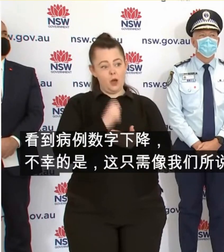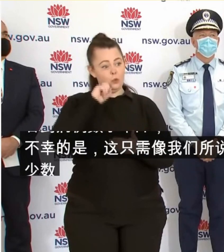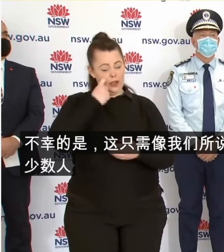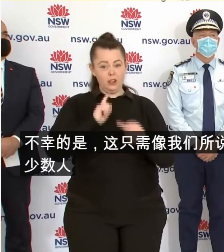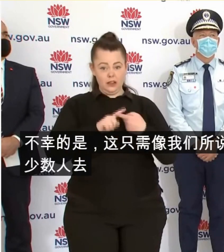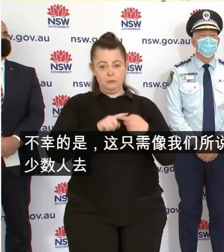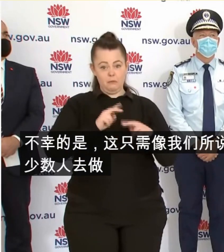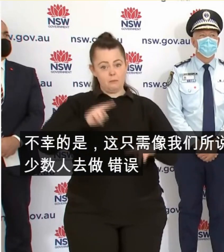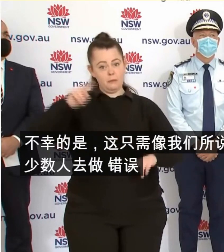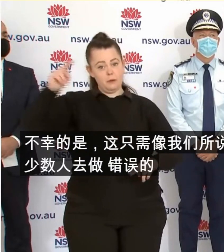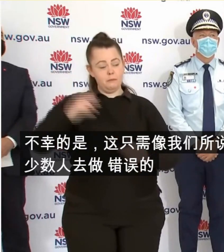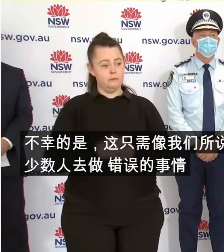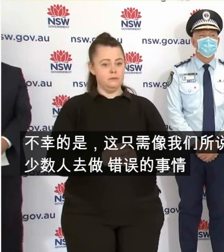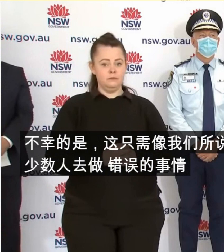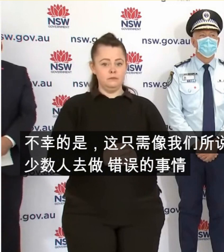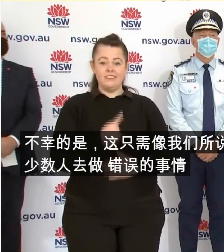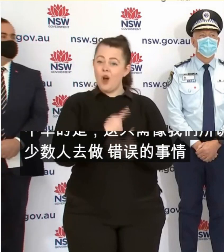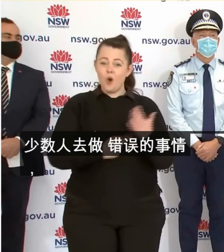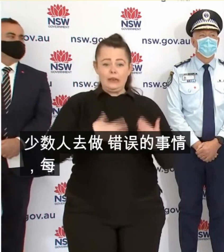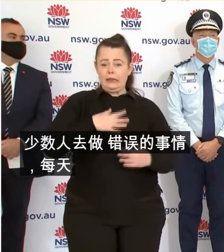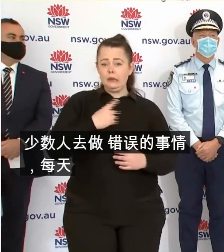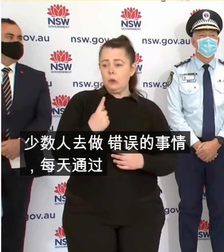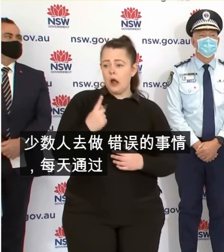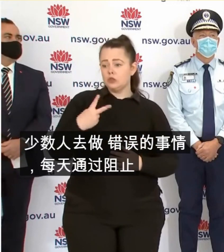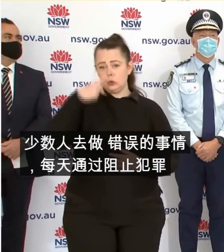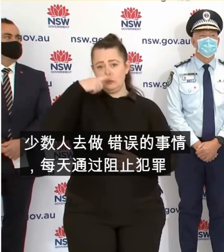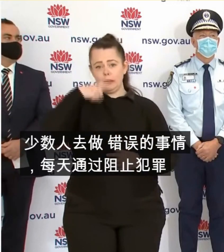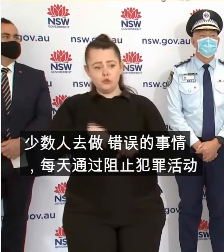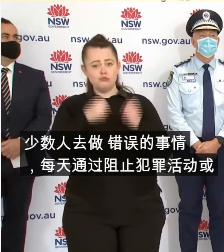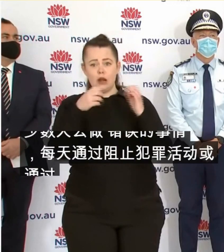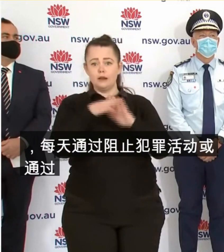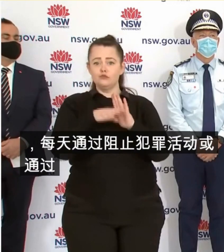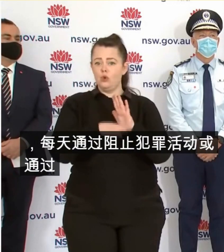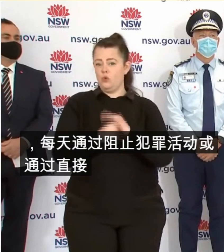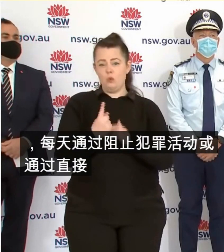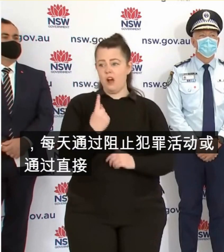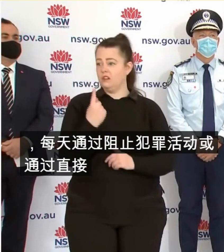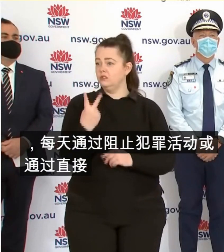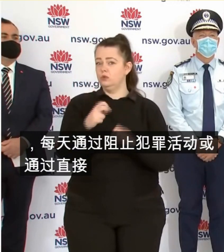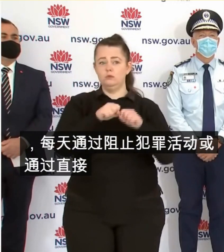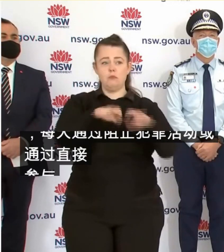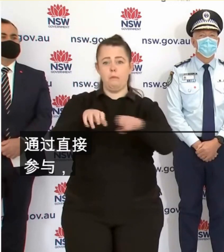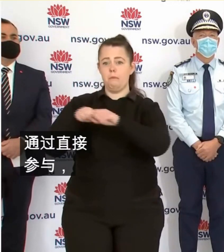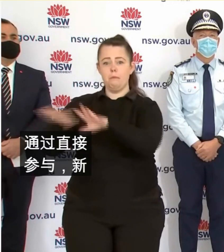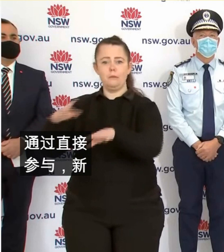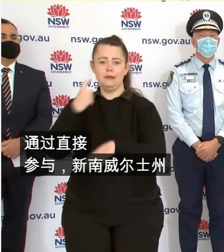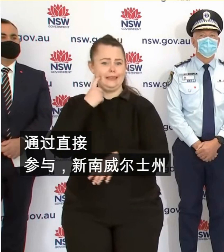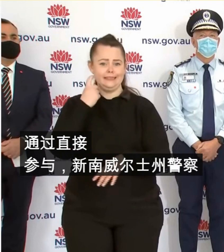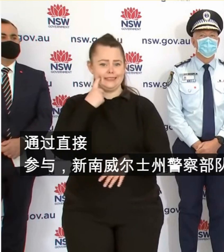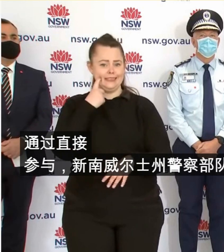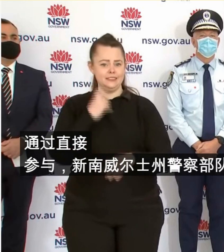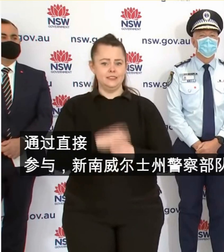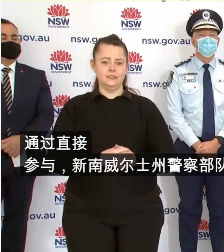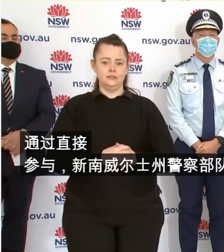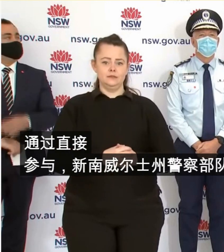takes, as we said, a handful of people to do the wrong thing. And every day, through Crime Stoppers or through direct involvement, the New South